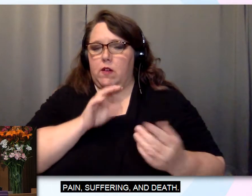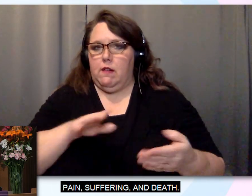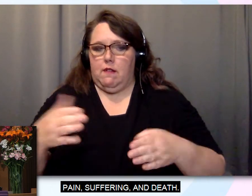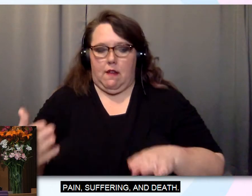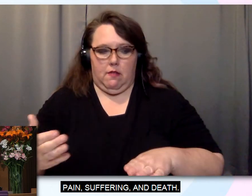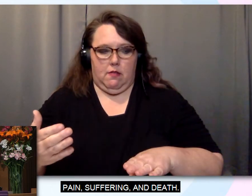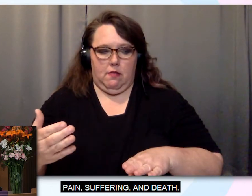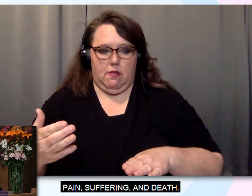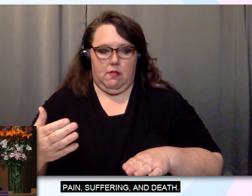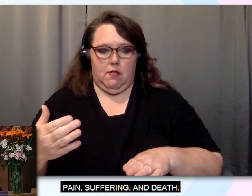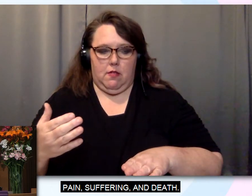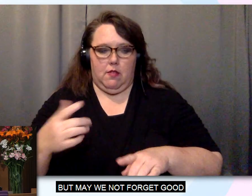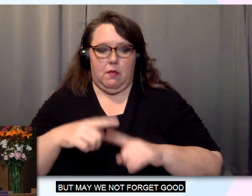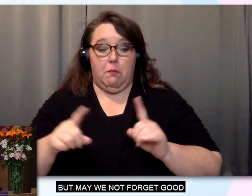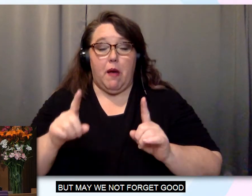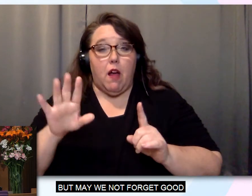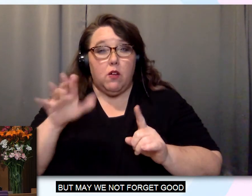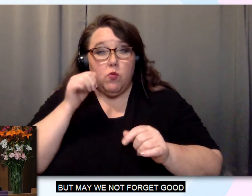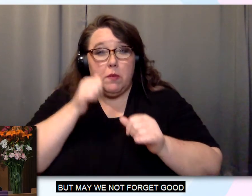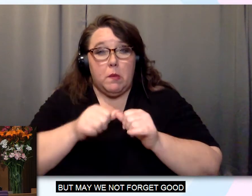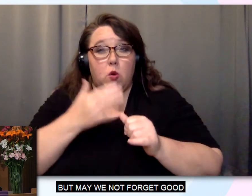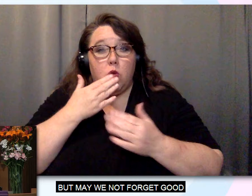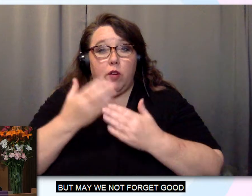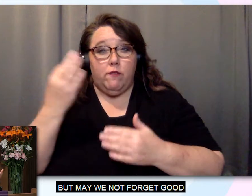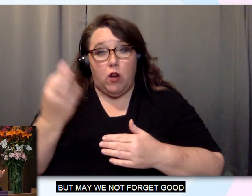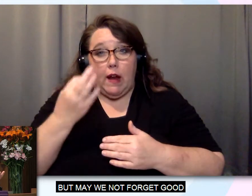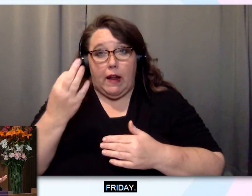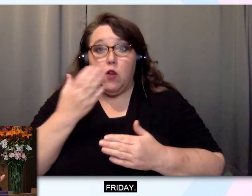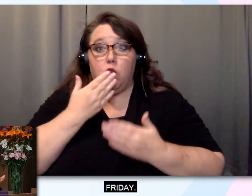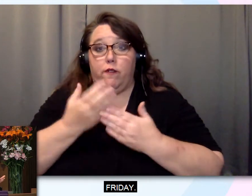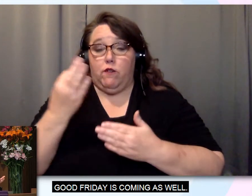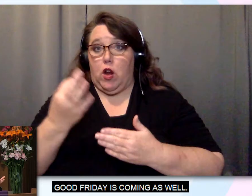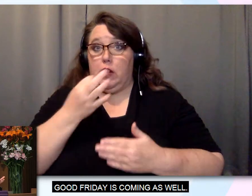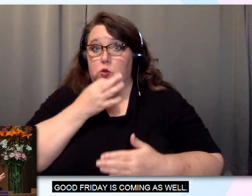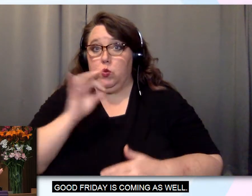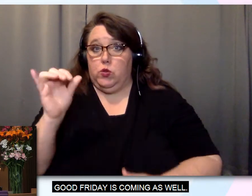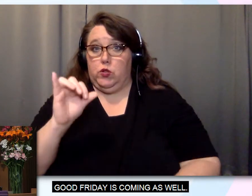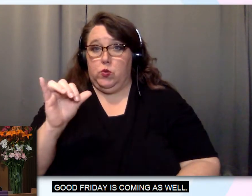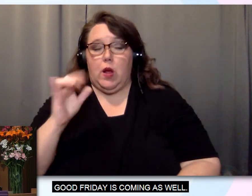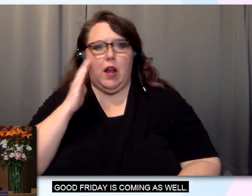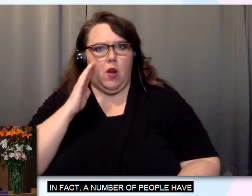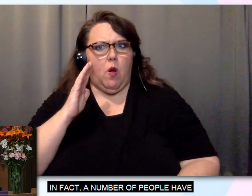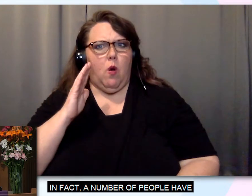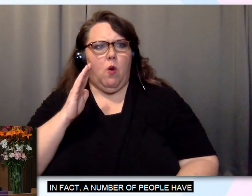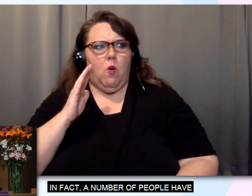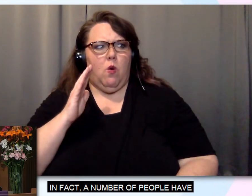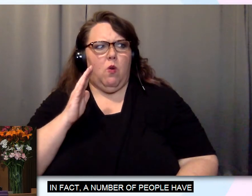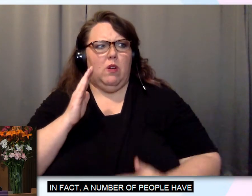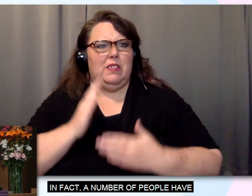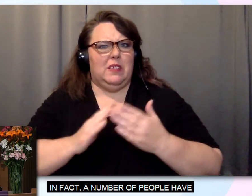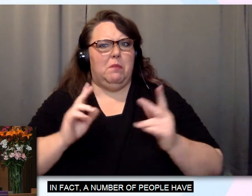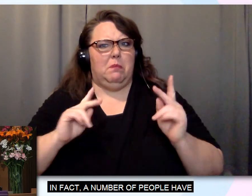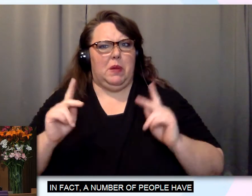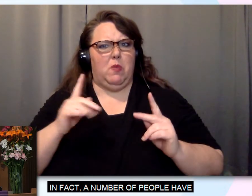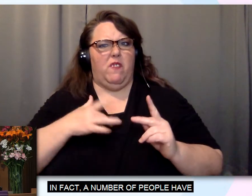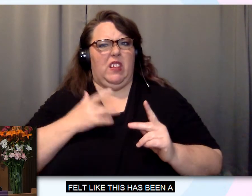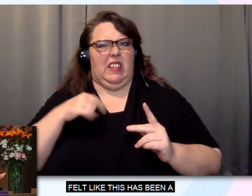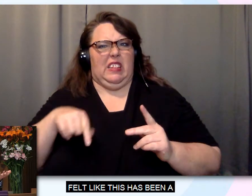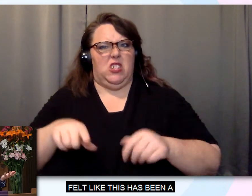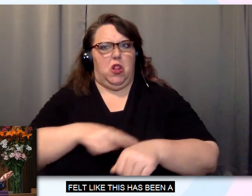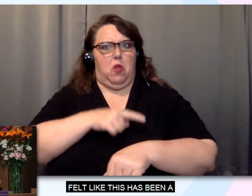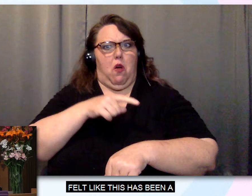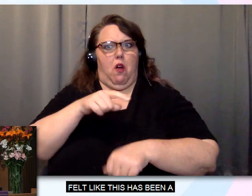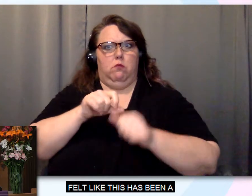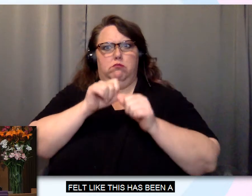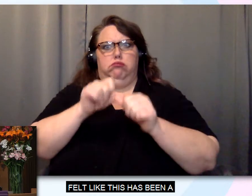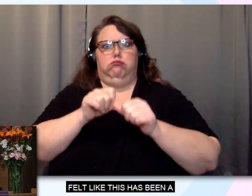death. But may we not forget Good Friday. Good Friday is coming as well. In fact, a number of people, I think, have felt like this has been a long-term